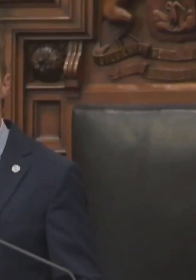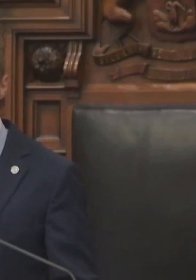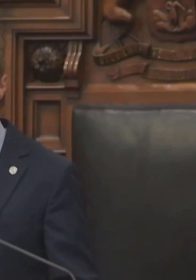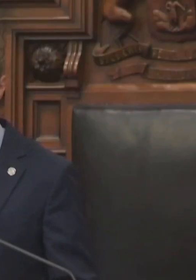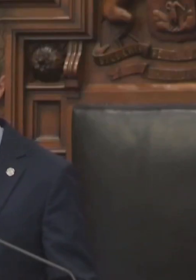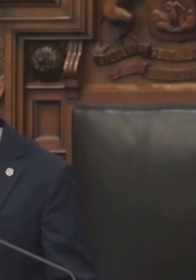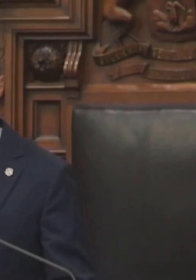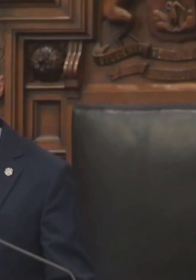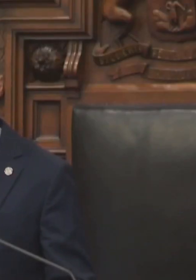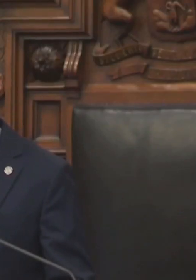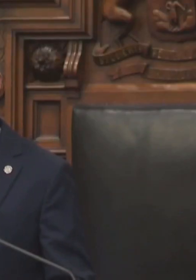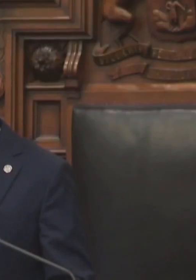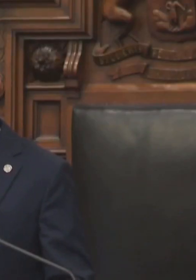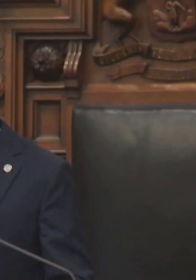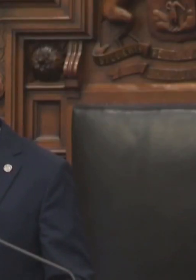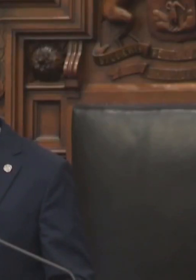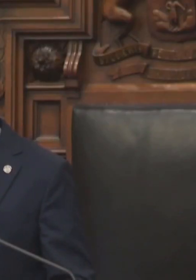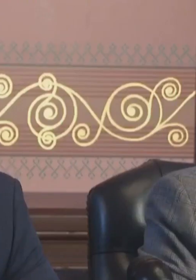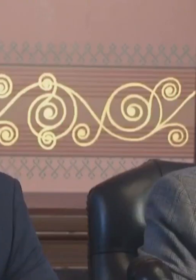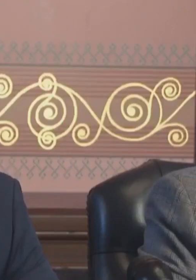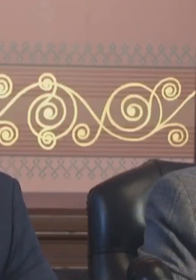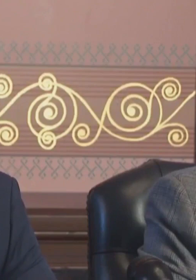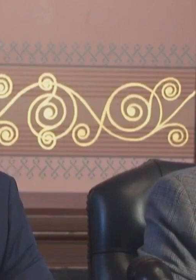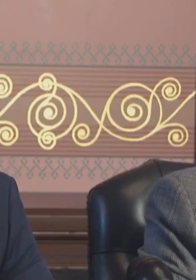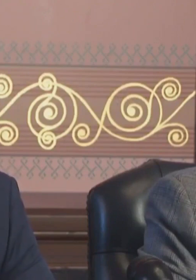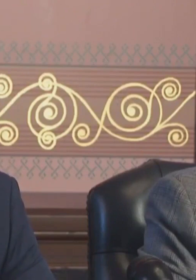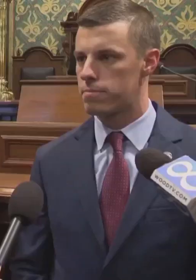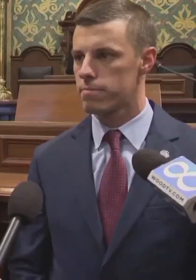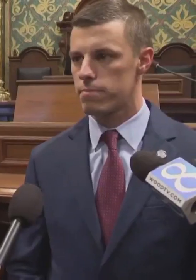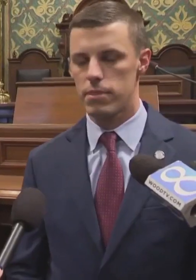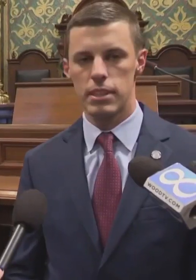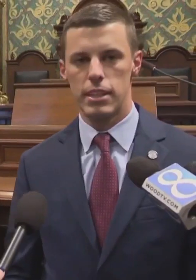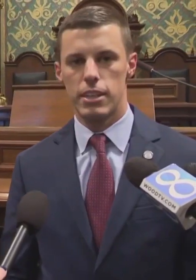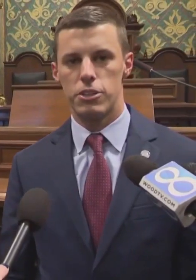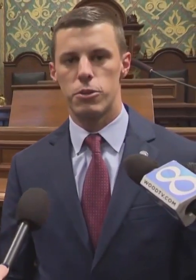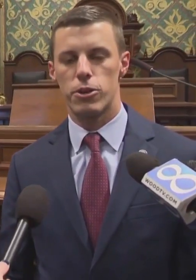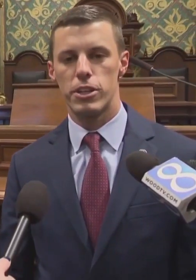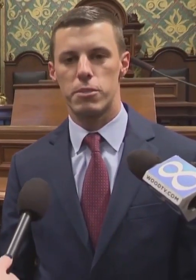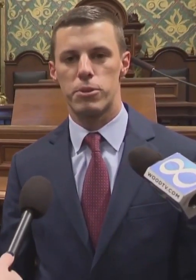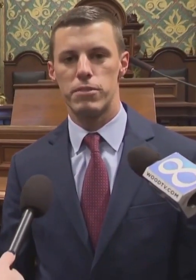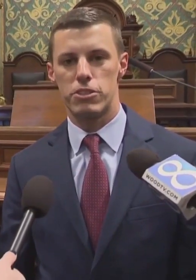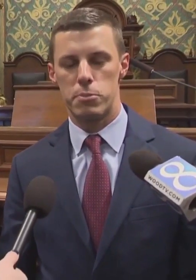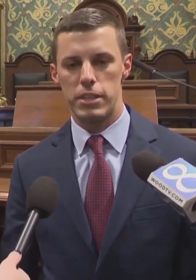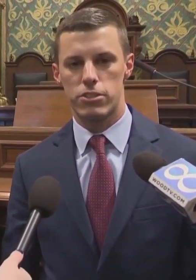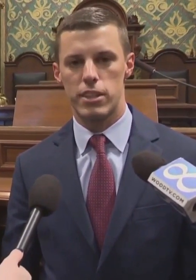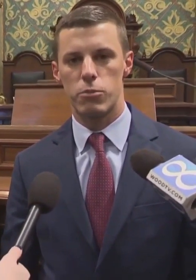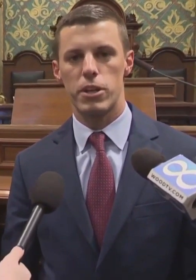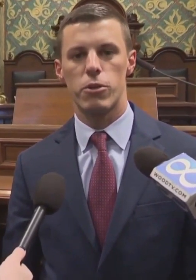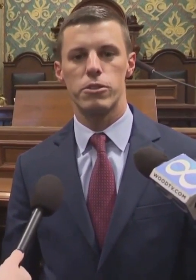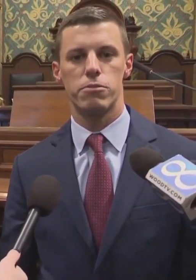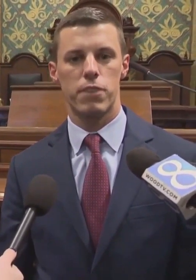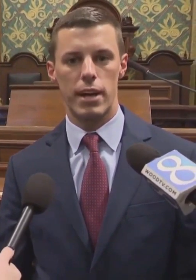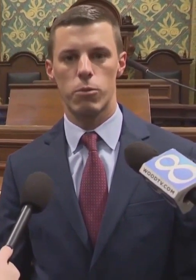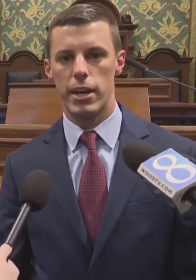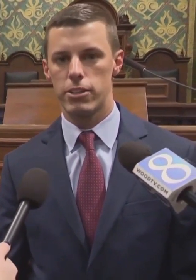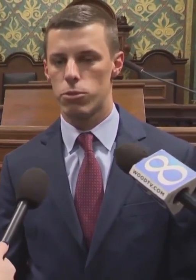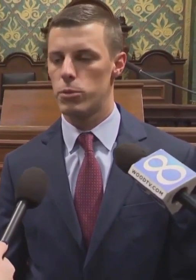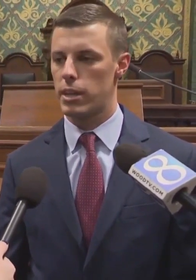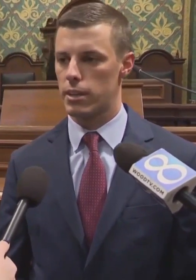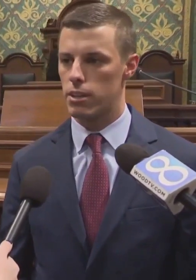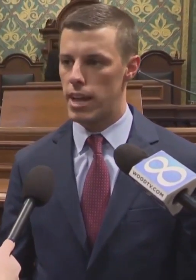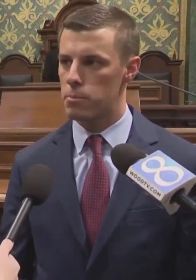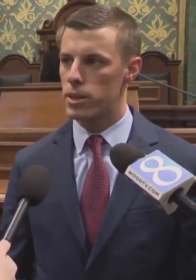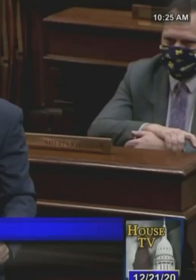them to contract with the groups they would later allegedly embezzle from. Lee Chatfield has also been under investigation since